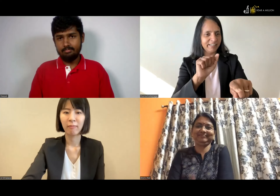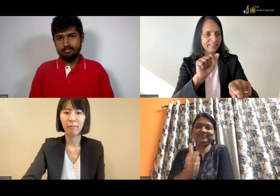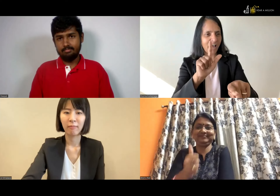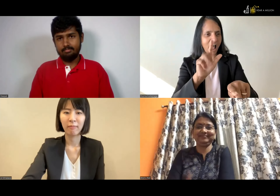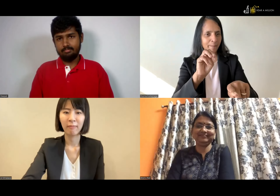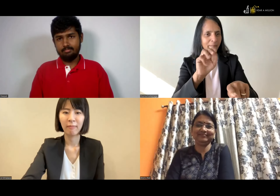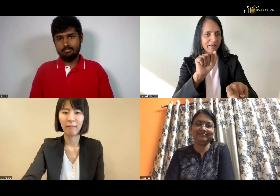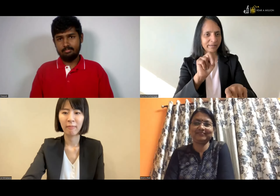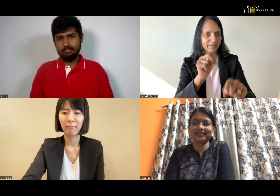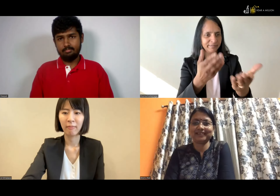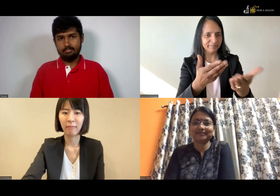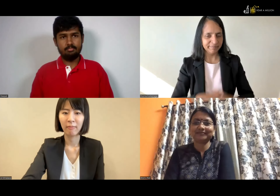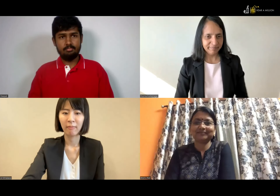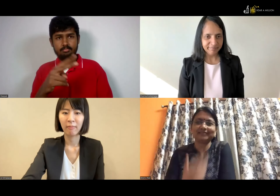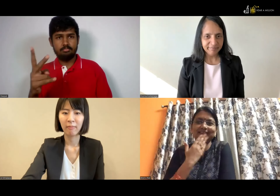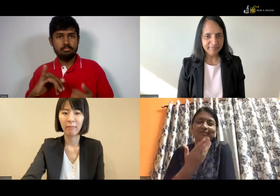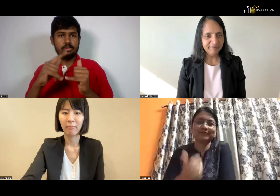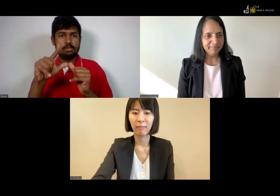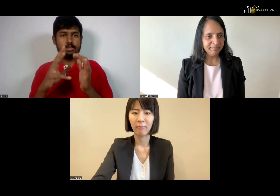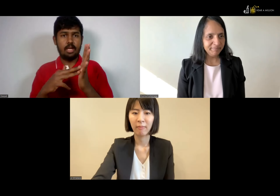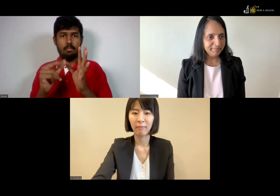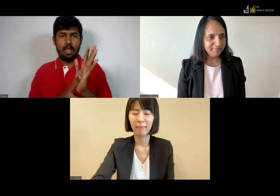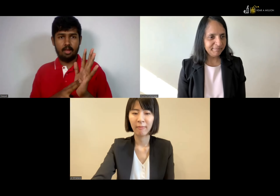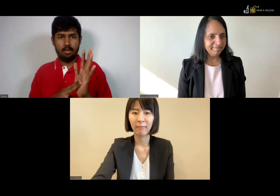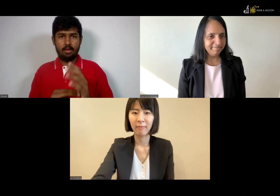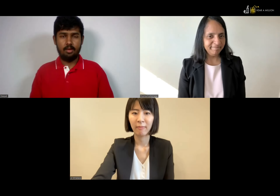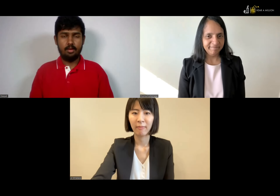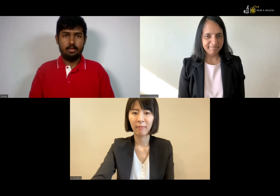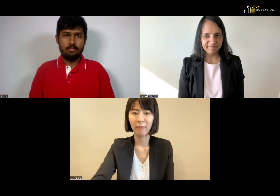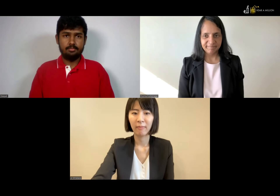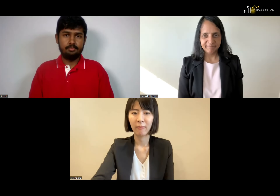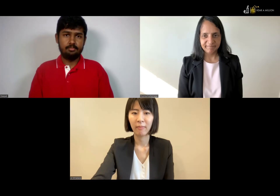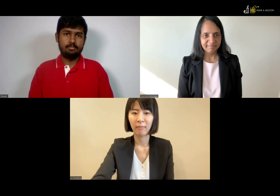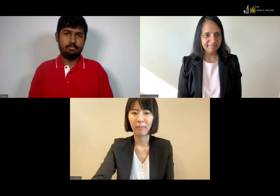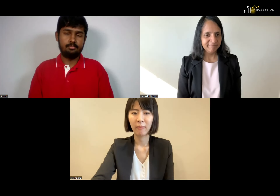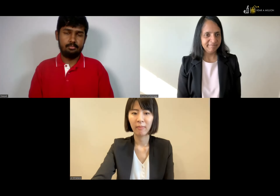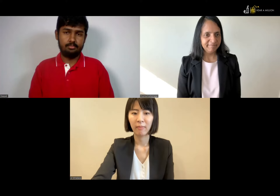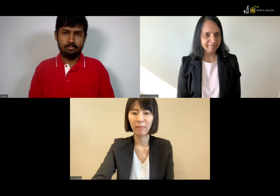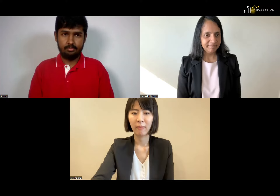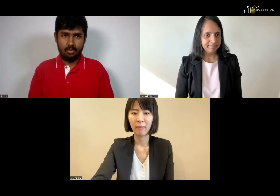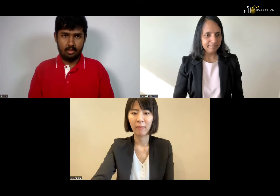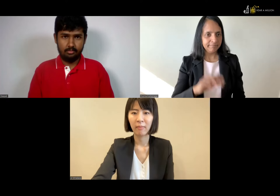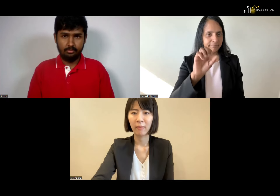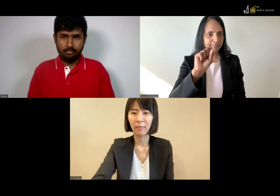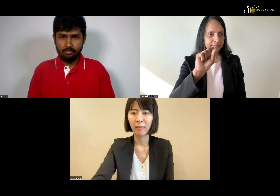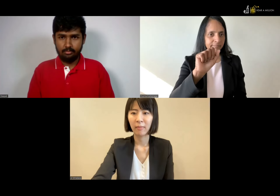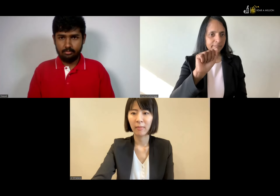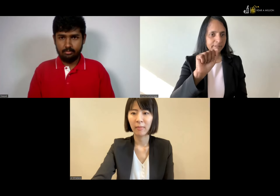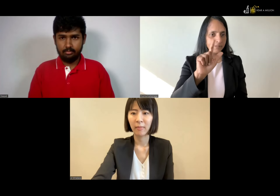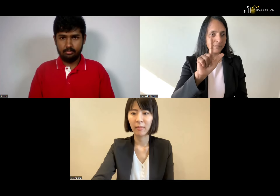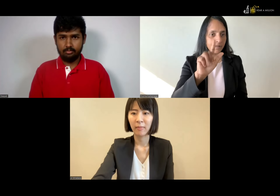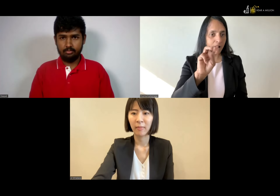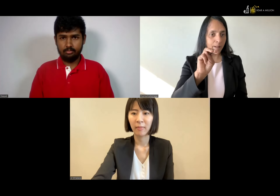Okay, thank you for informing us. Now can we have Salman?